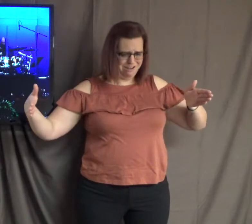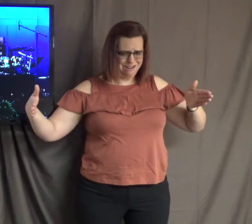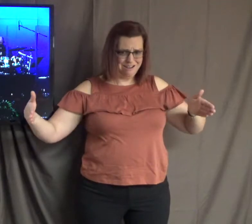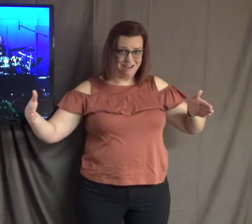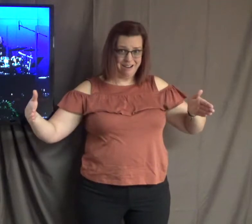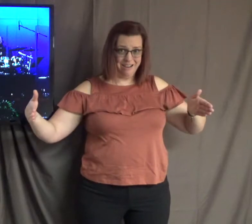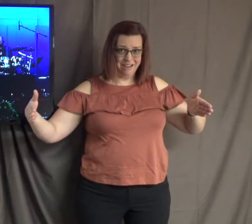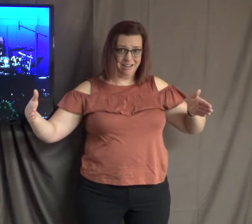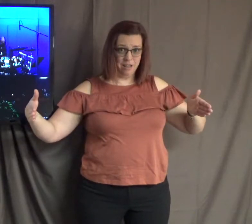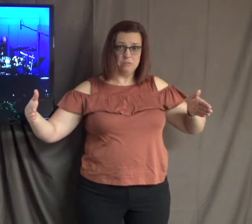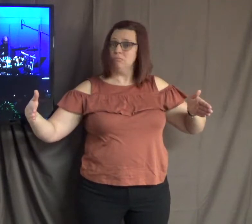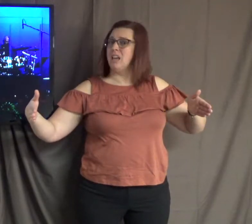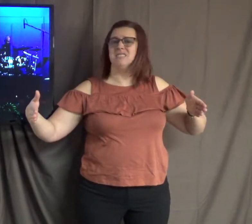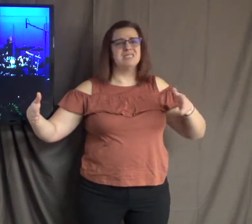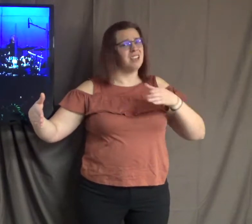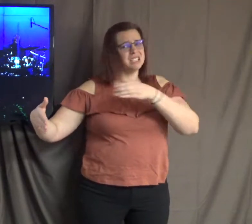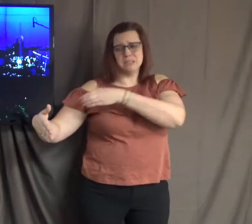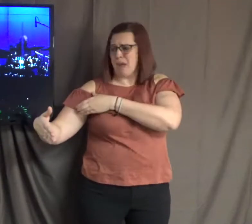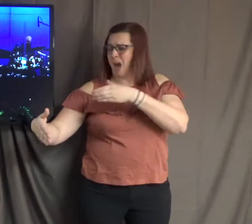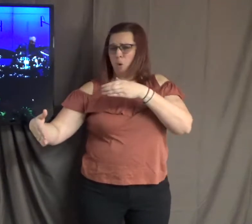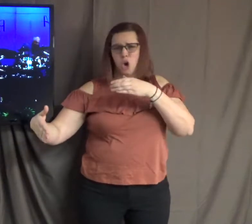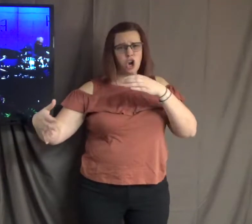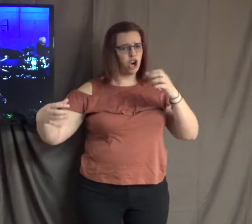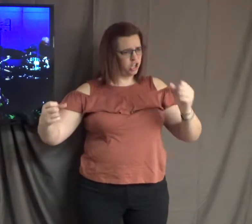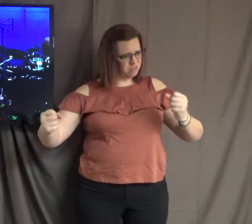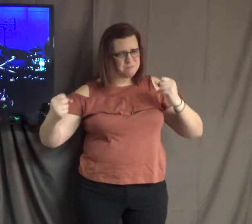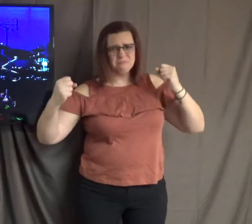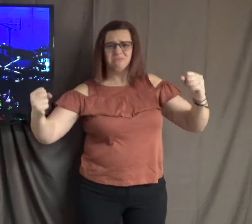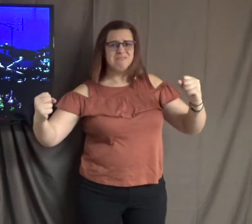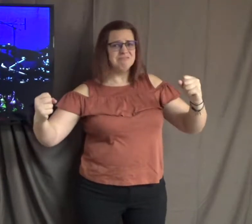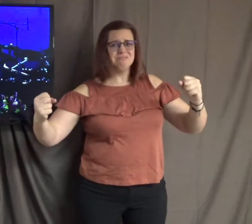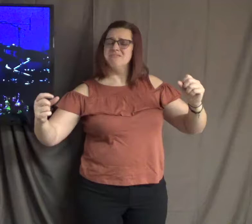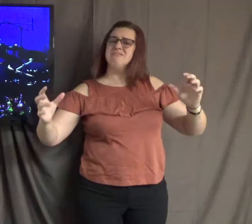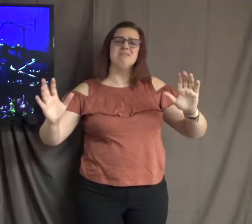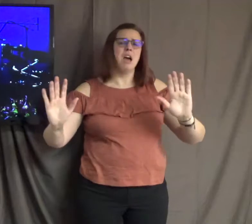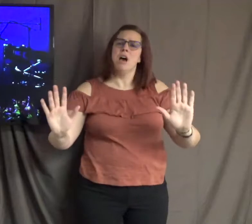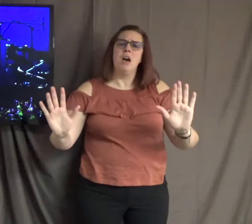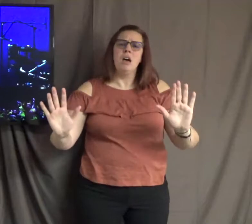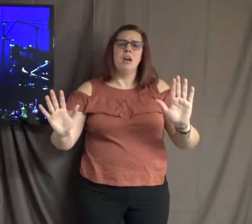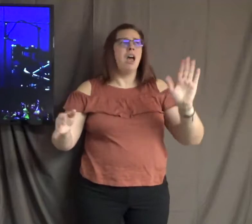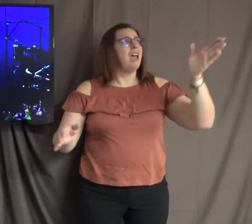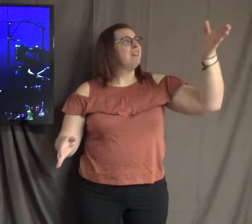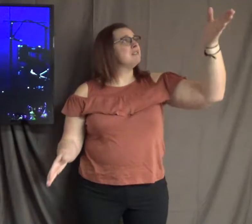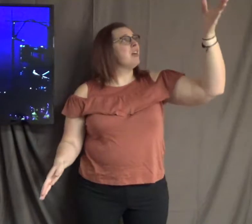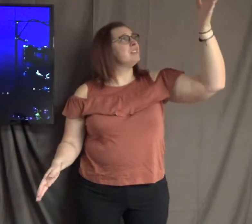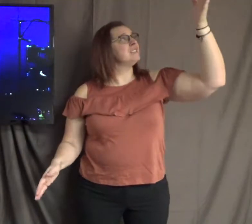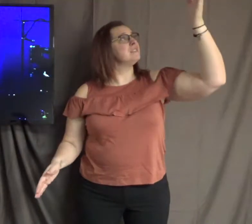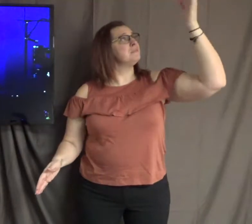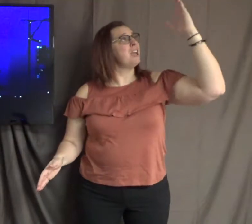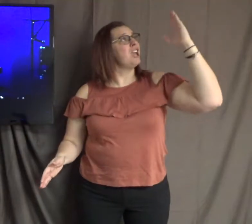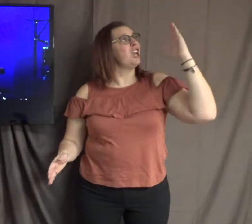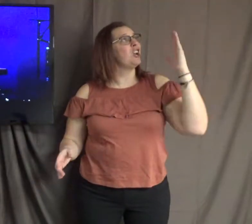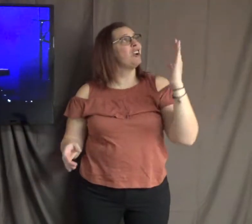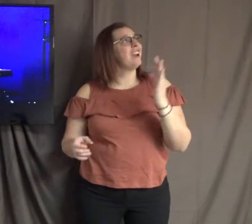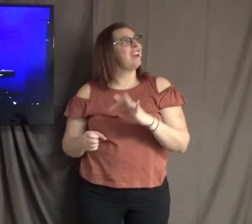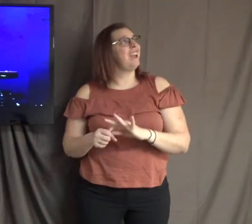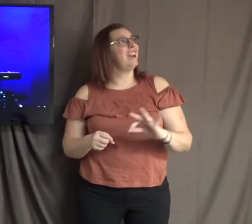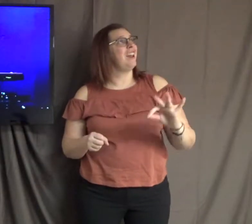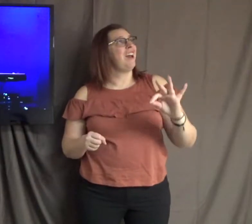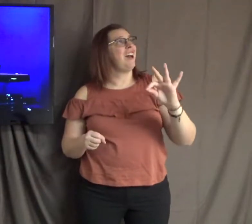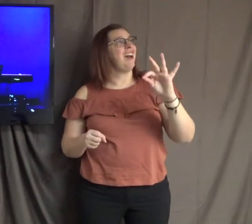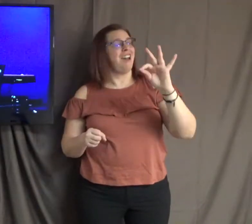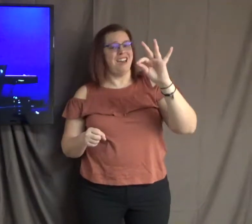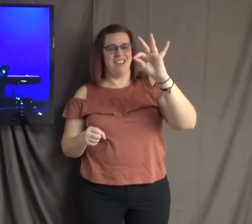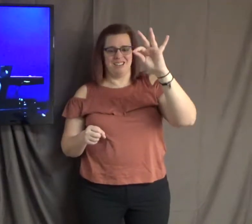wide. Not by power, not by might, but the Spirit of God.